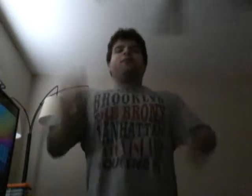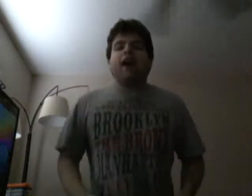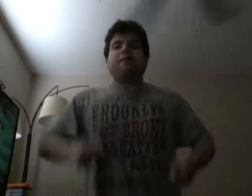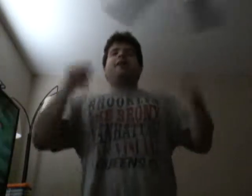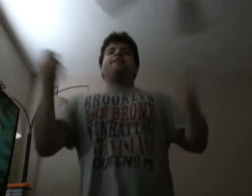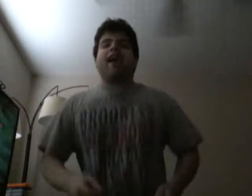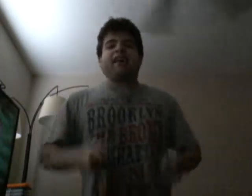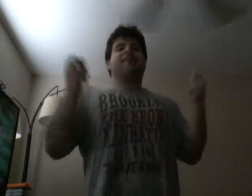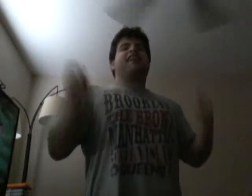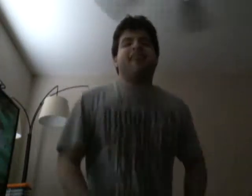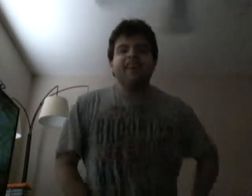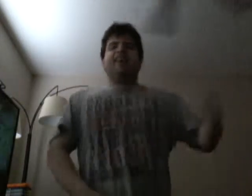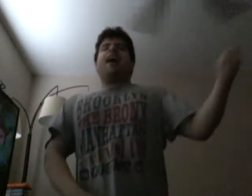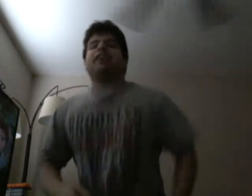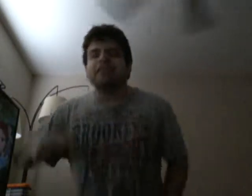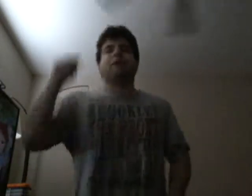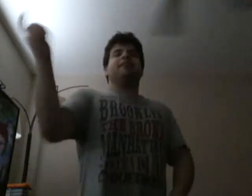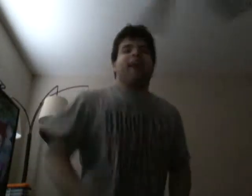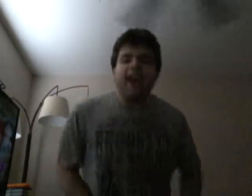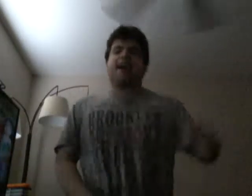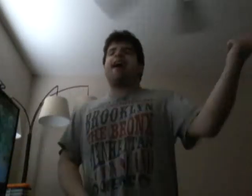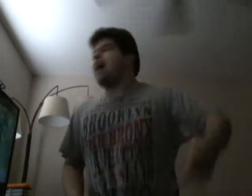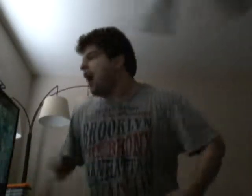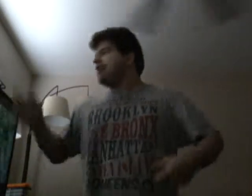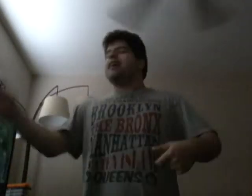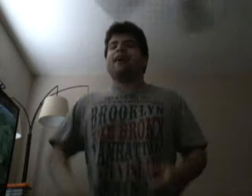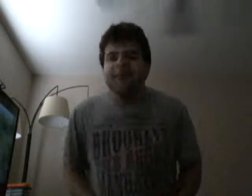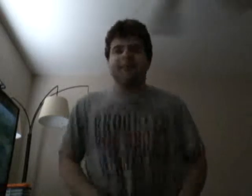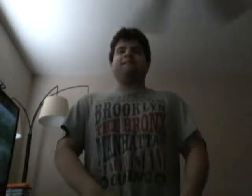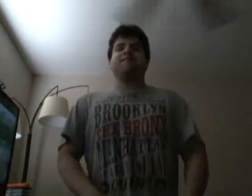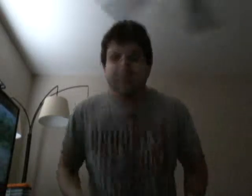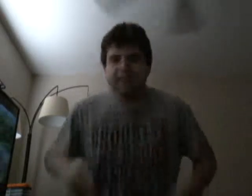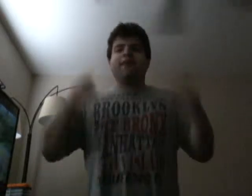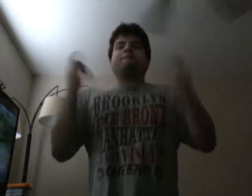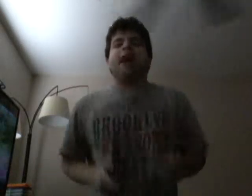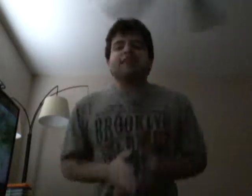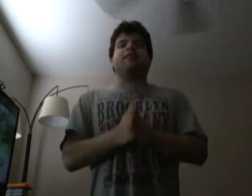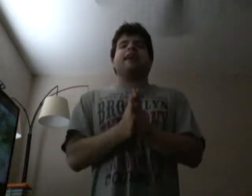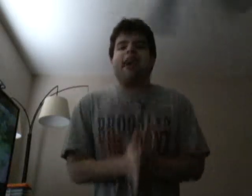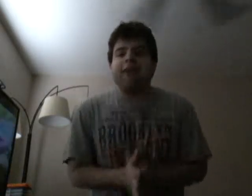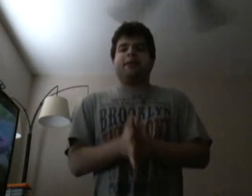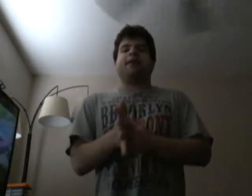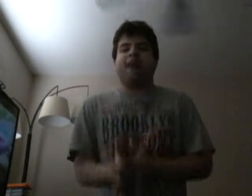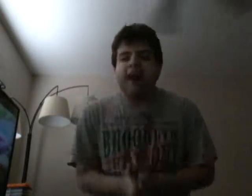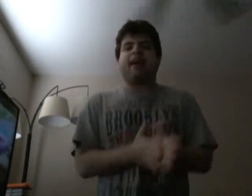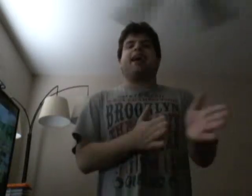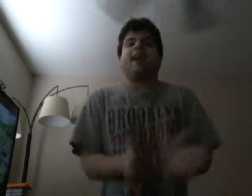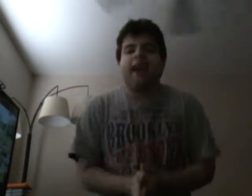One more name you kill. I just wanna tell you I had enough. Now you ain't hit me, but it ain't